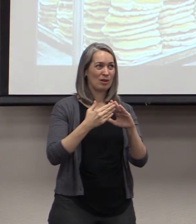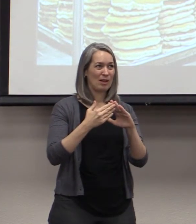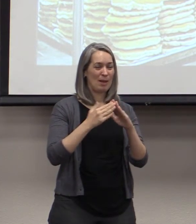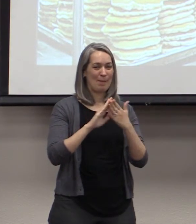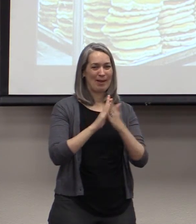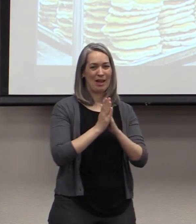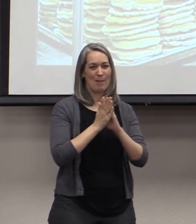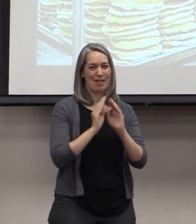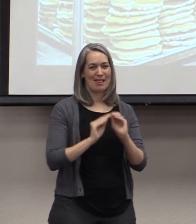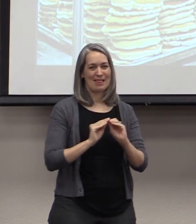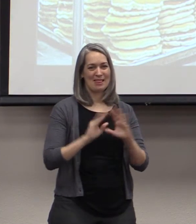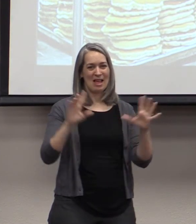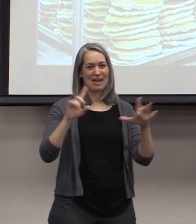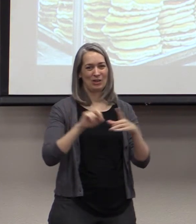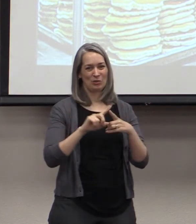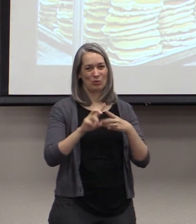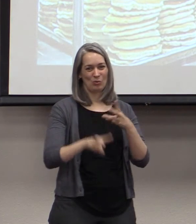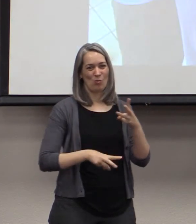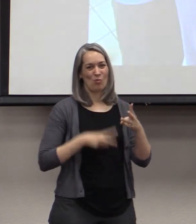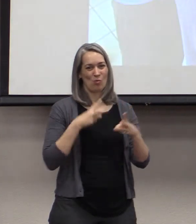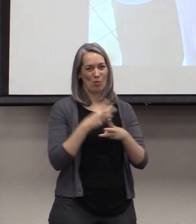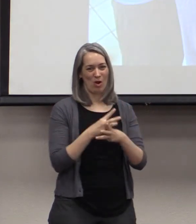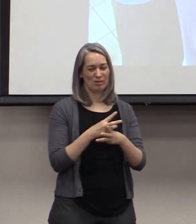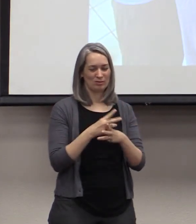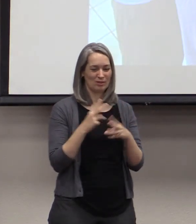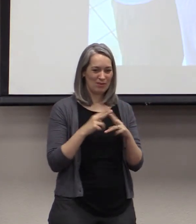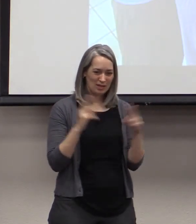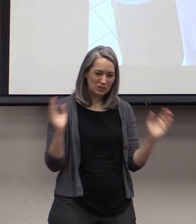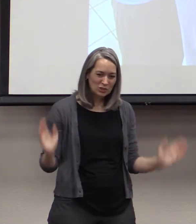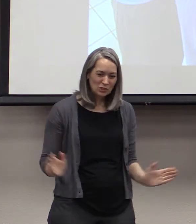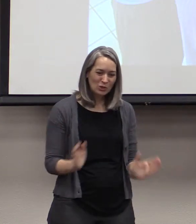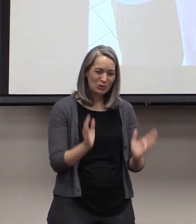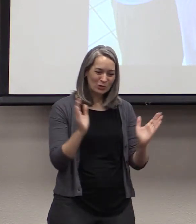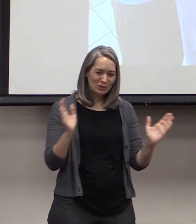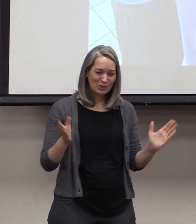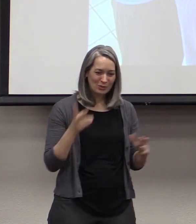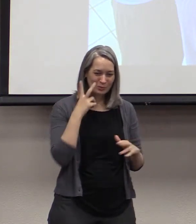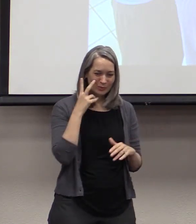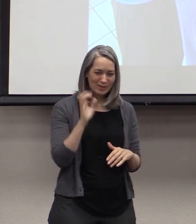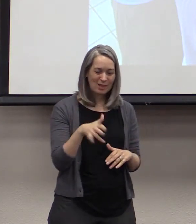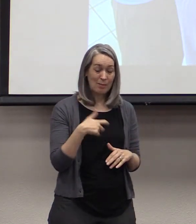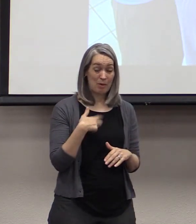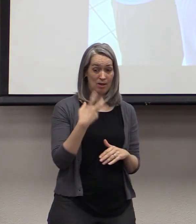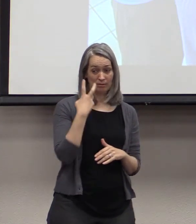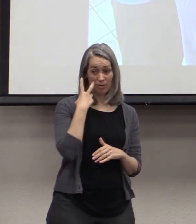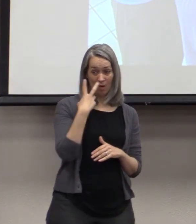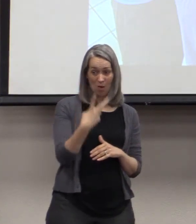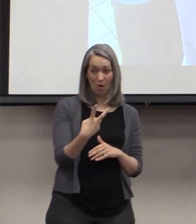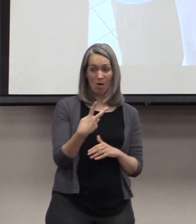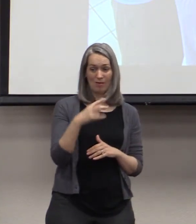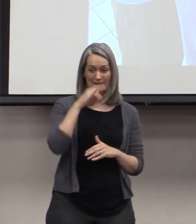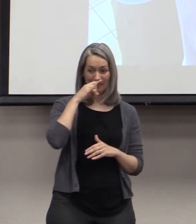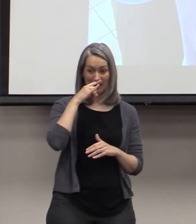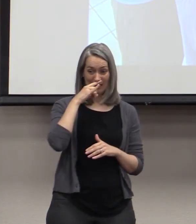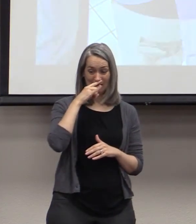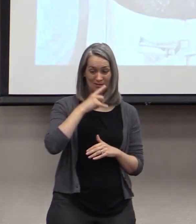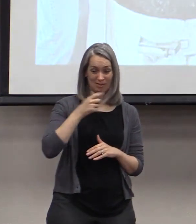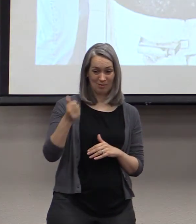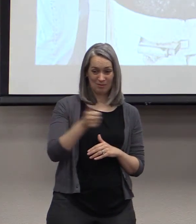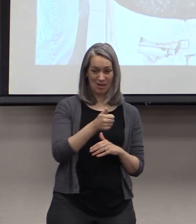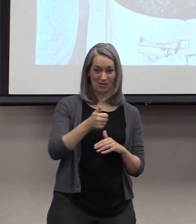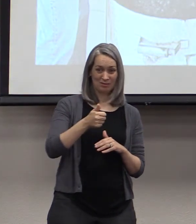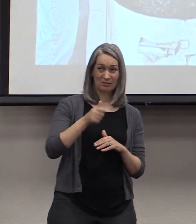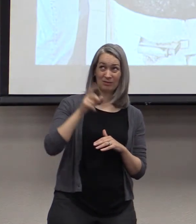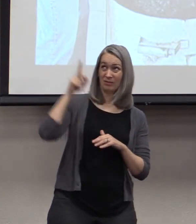to the world. And that's something that was very encouraging to see, and something that I saw that the kids reflected during our time there.